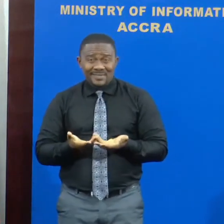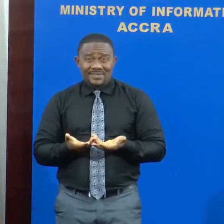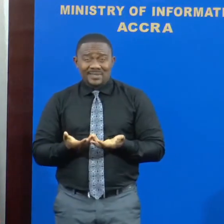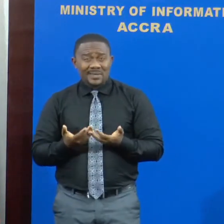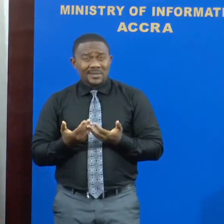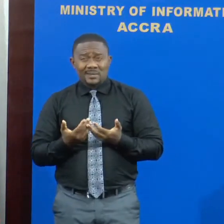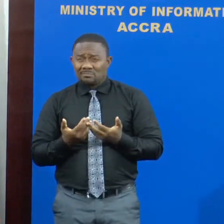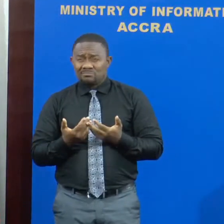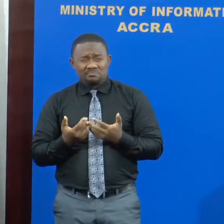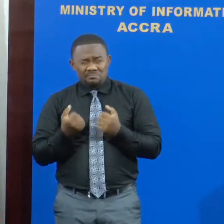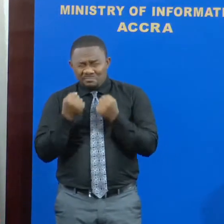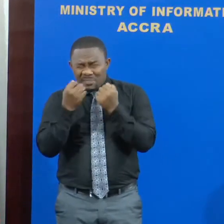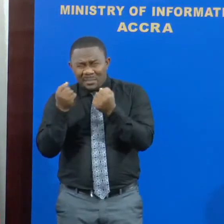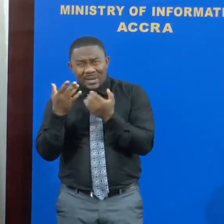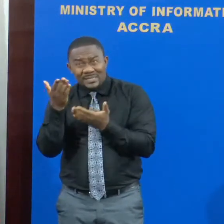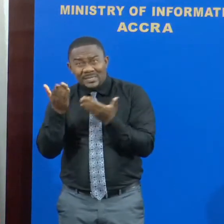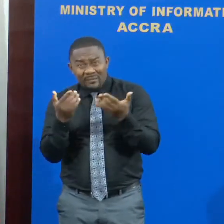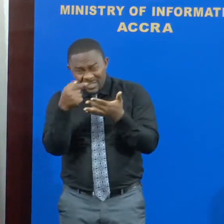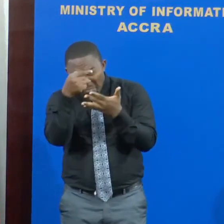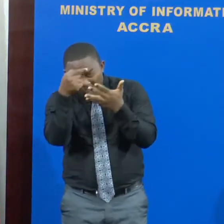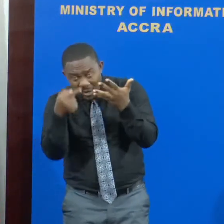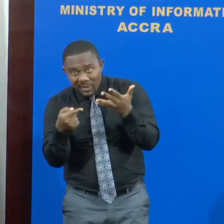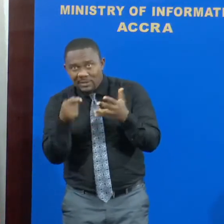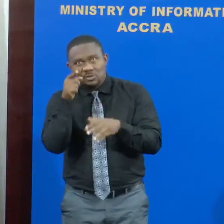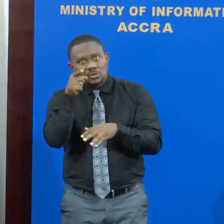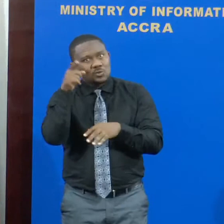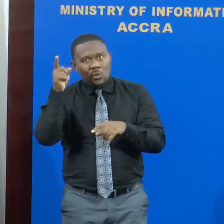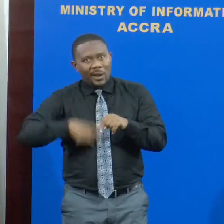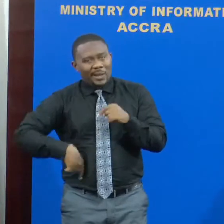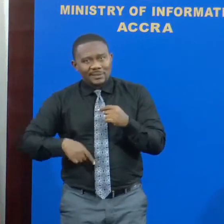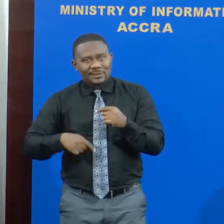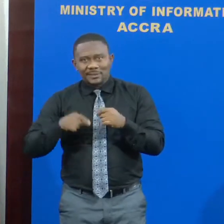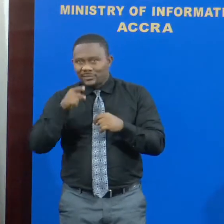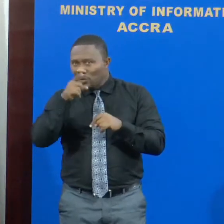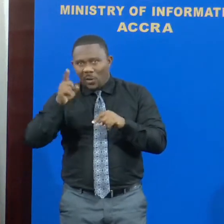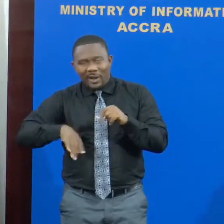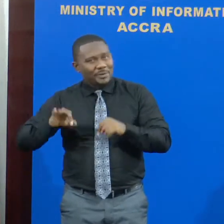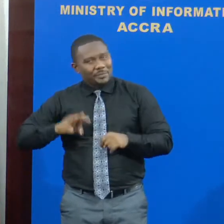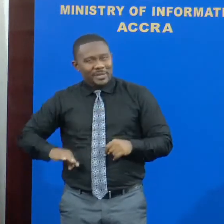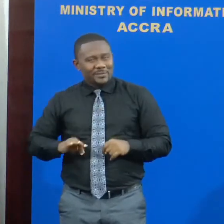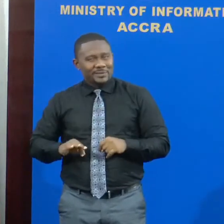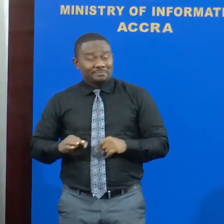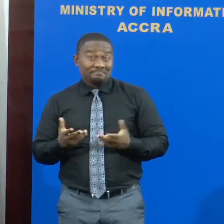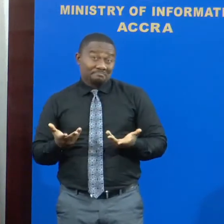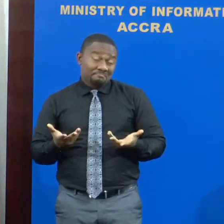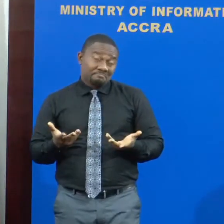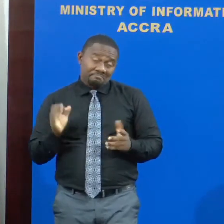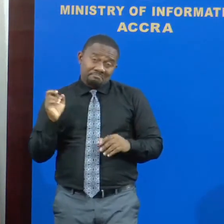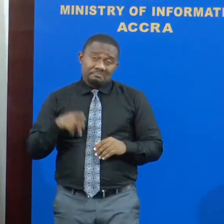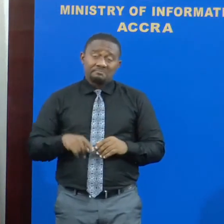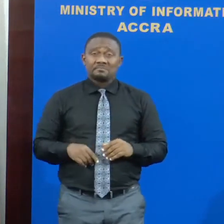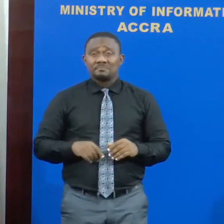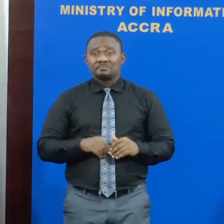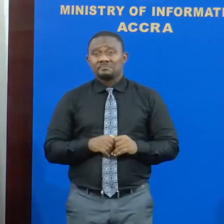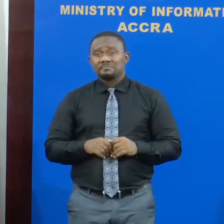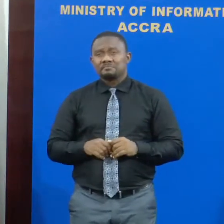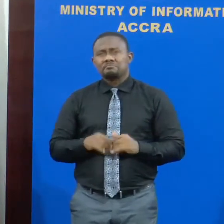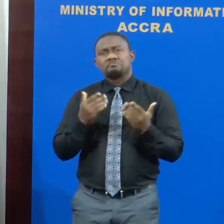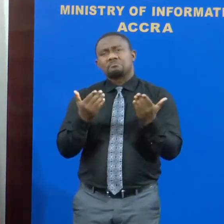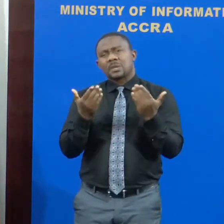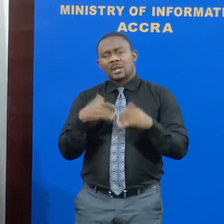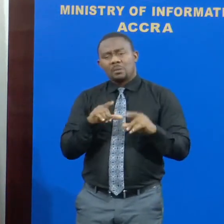access a lot of public services. And so we are saying, okay, come